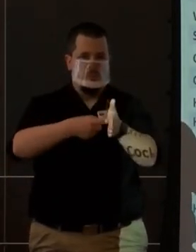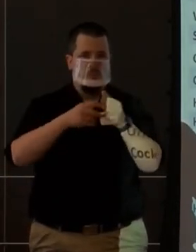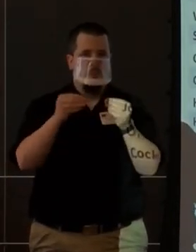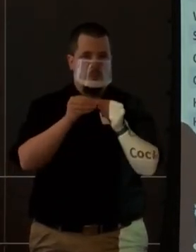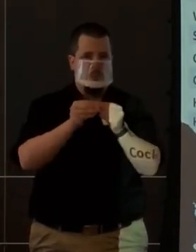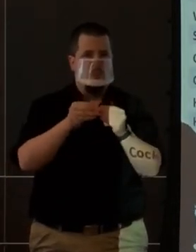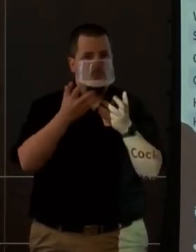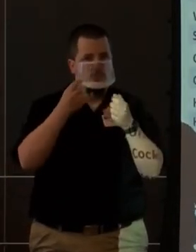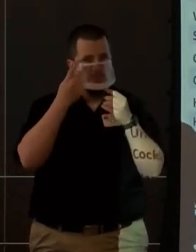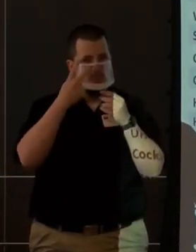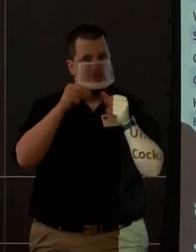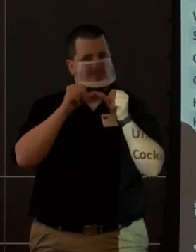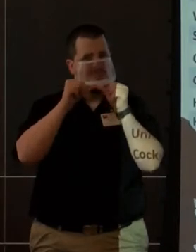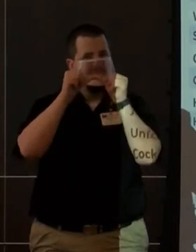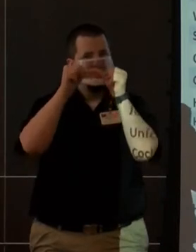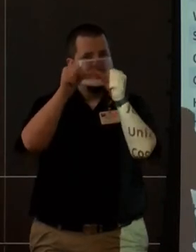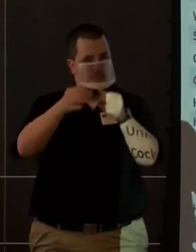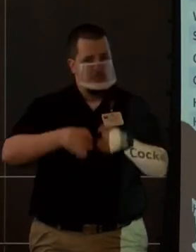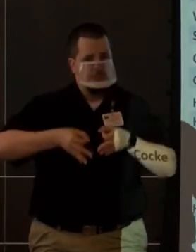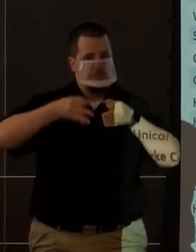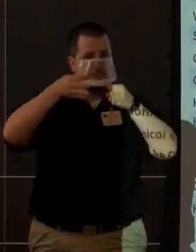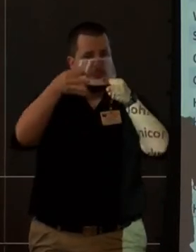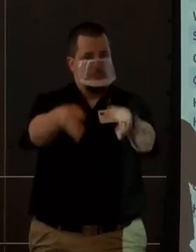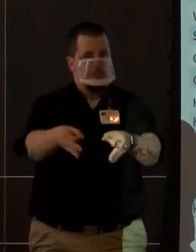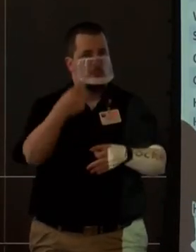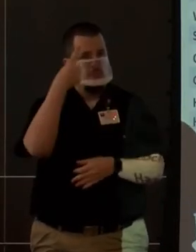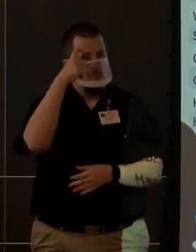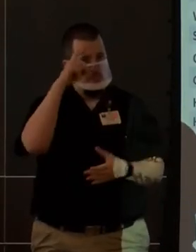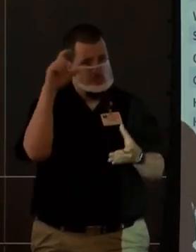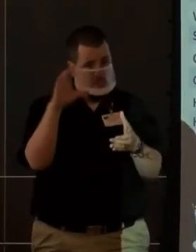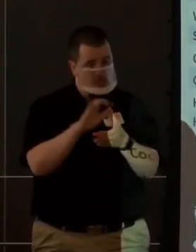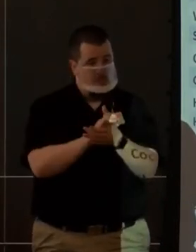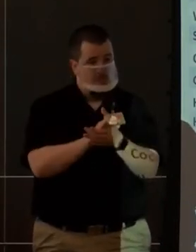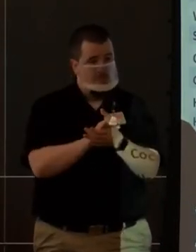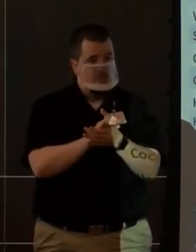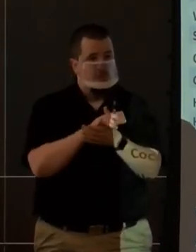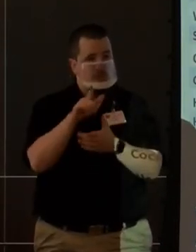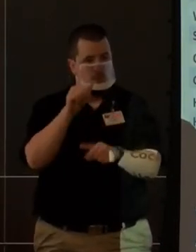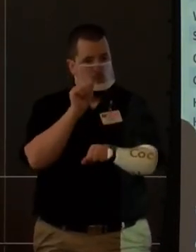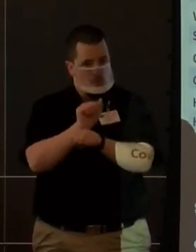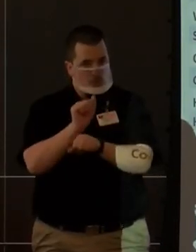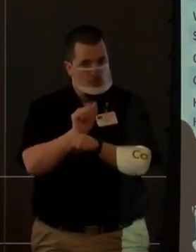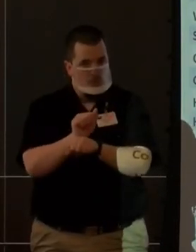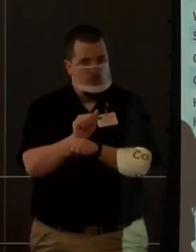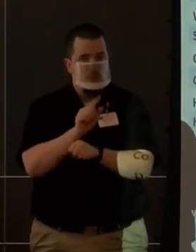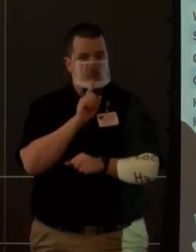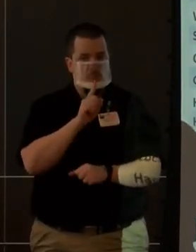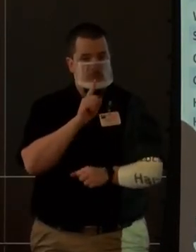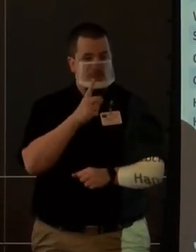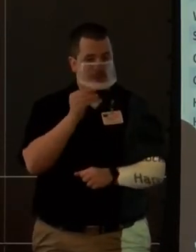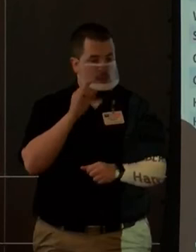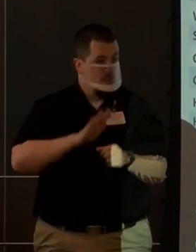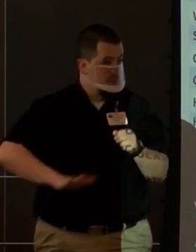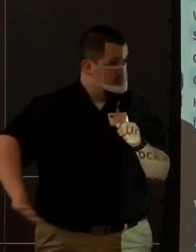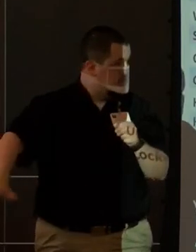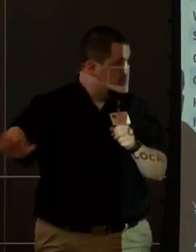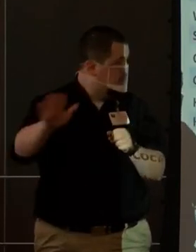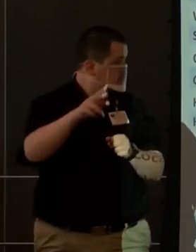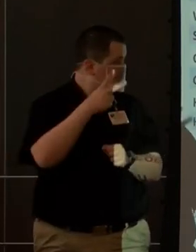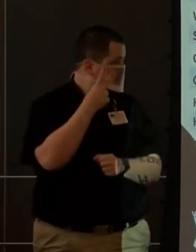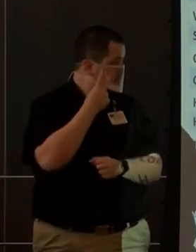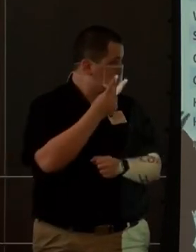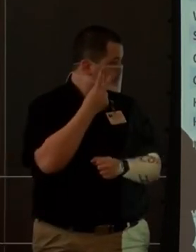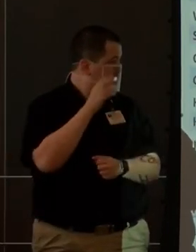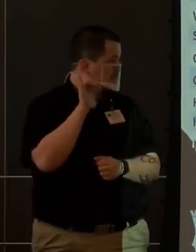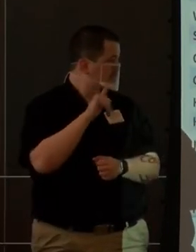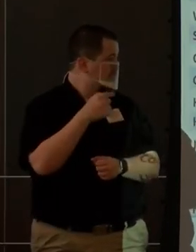to see continue to extend going forward, because we do believe that this is working. And so across the region, we're seeing